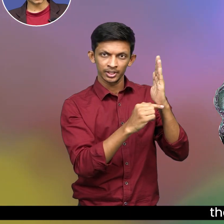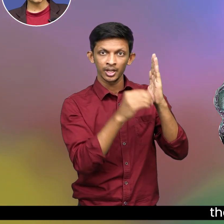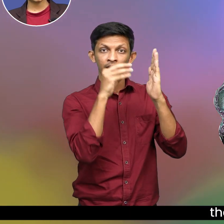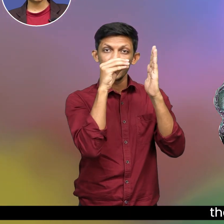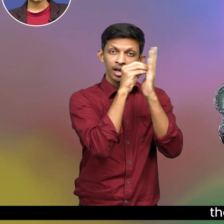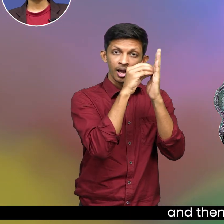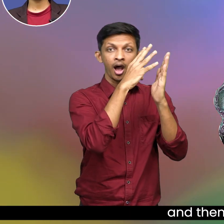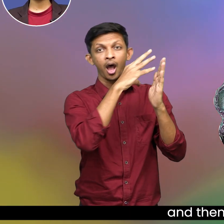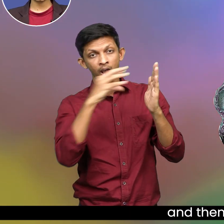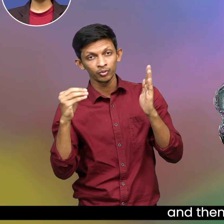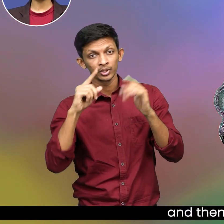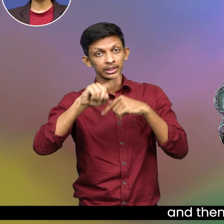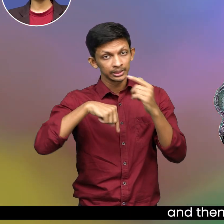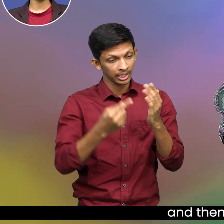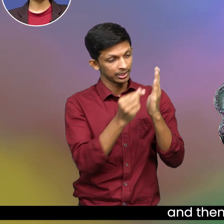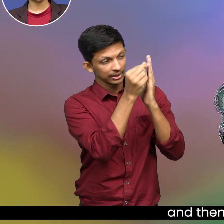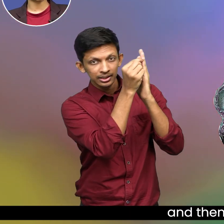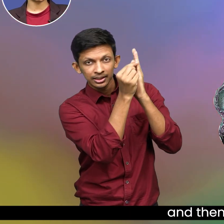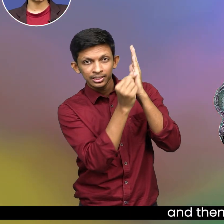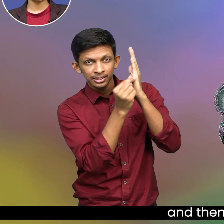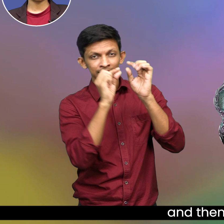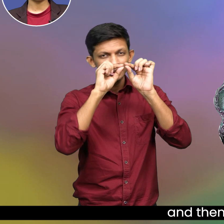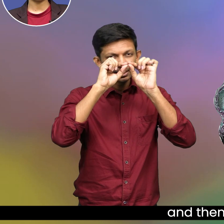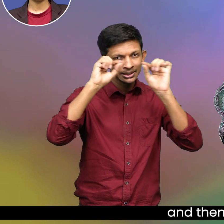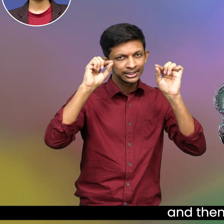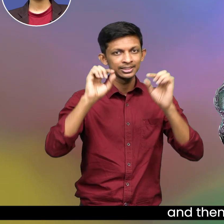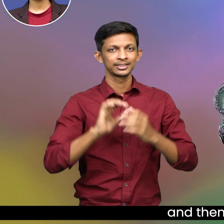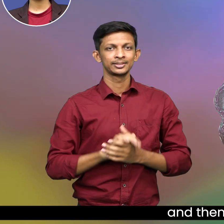then ground, and then vascular tissues.